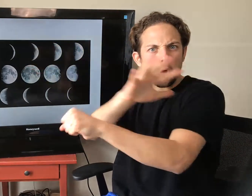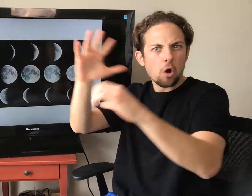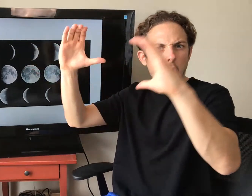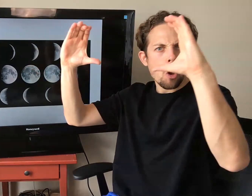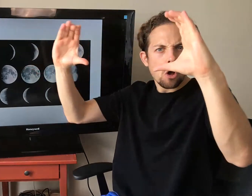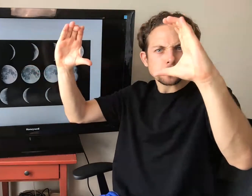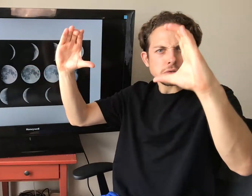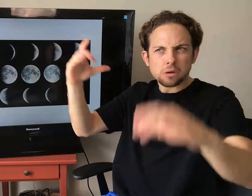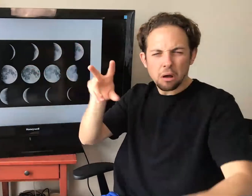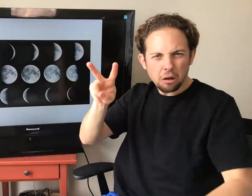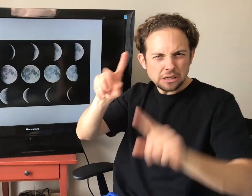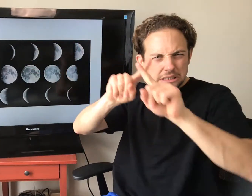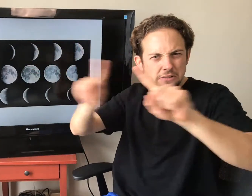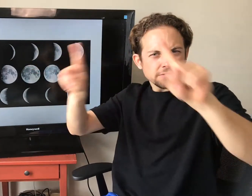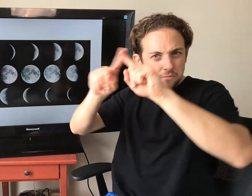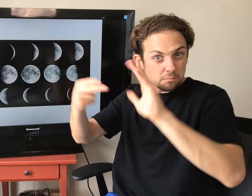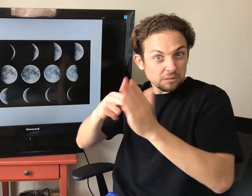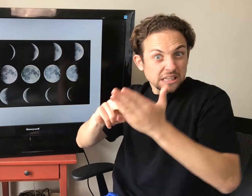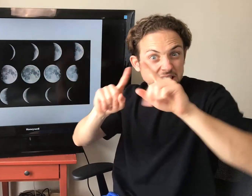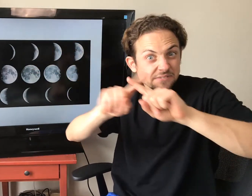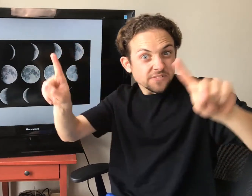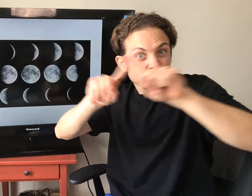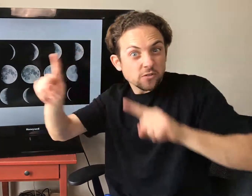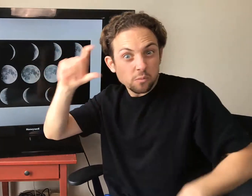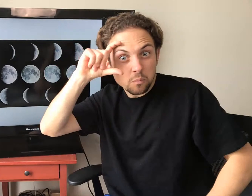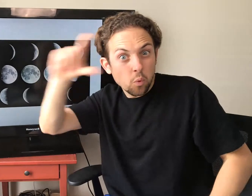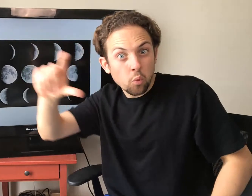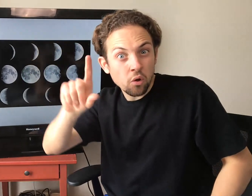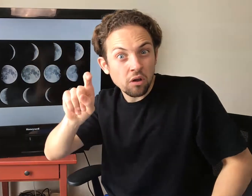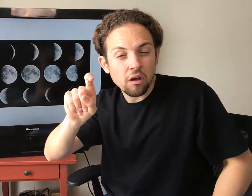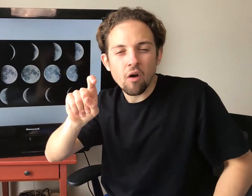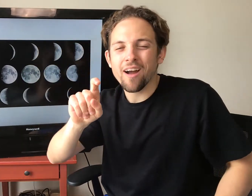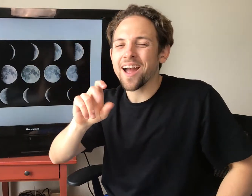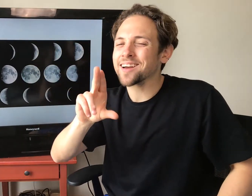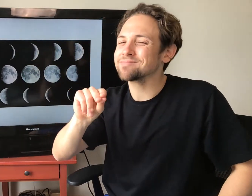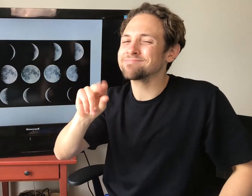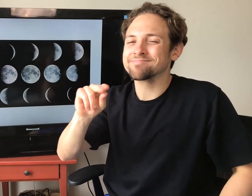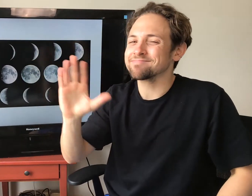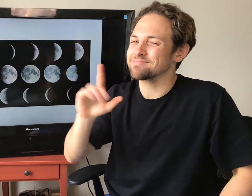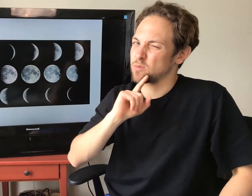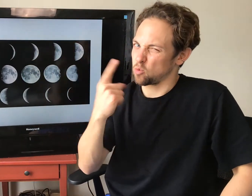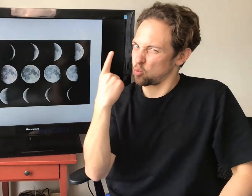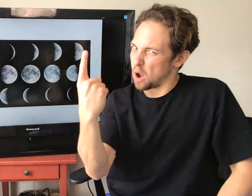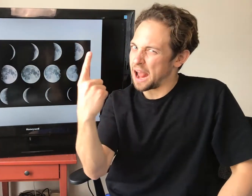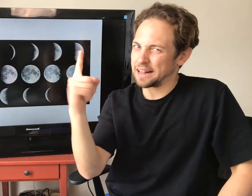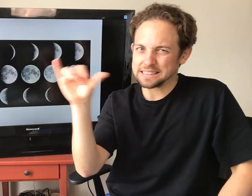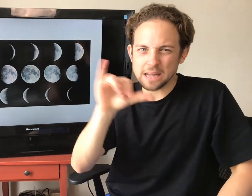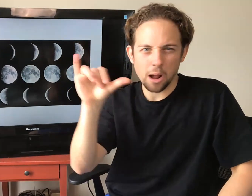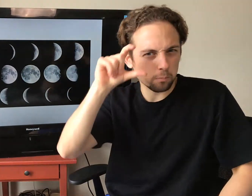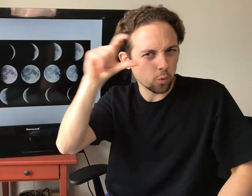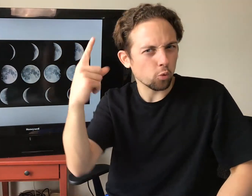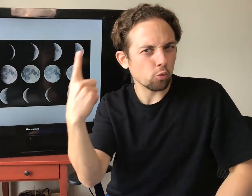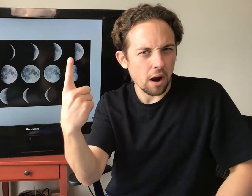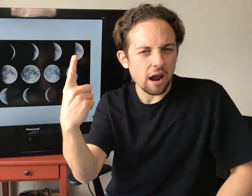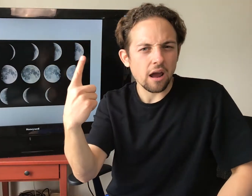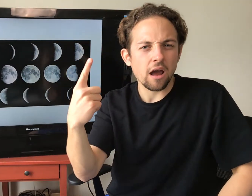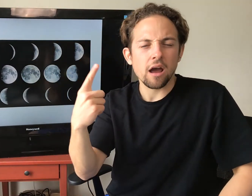might see a crescent moon, sometimes a half moon, and then sometimes a big, bright, full moon. Does that mean it's a different moon every